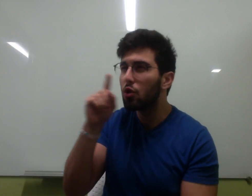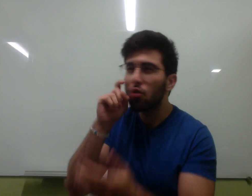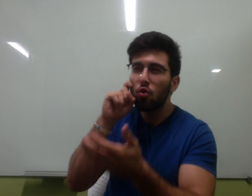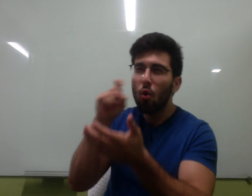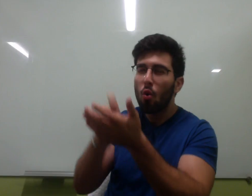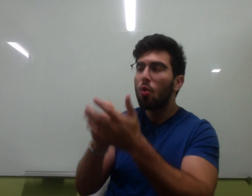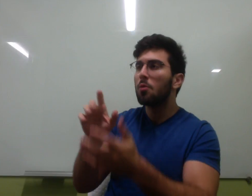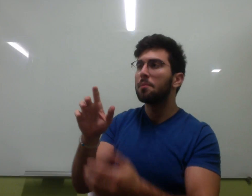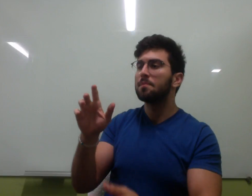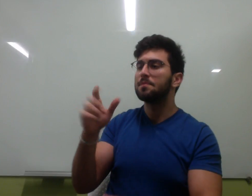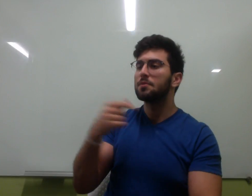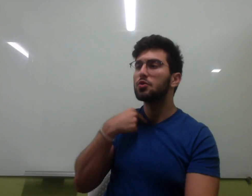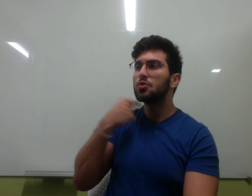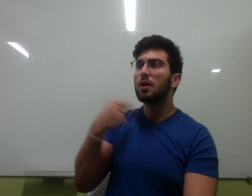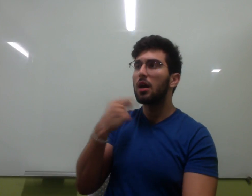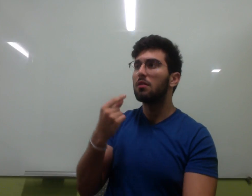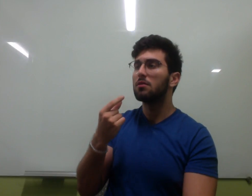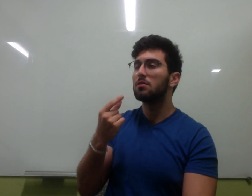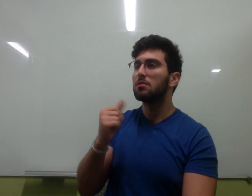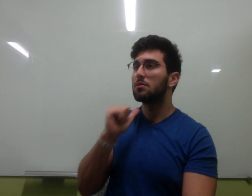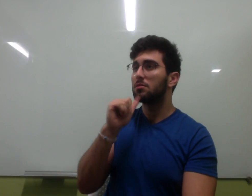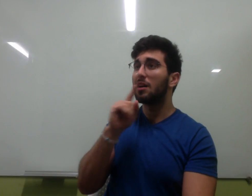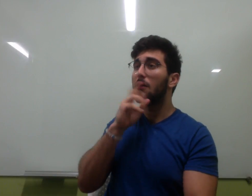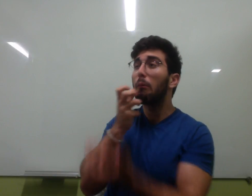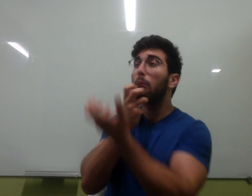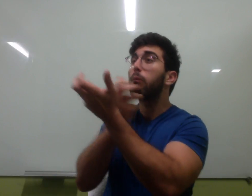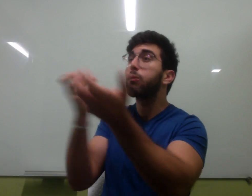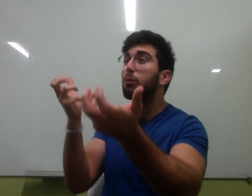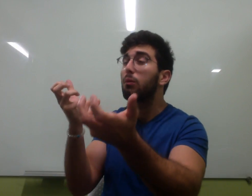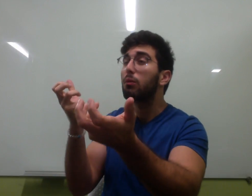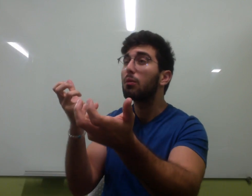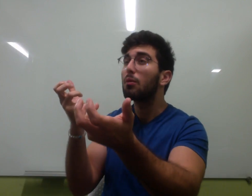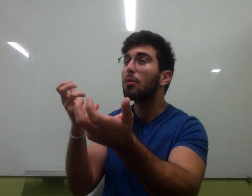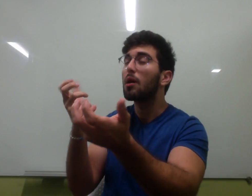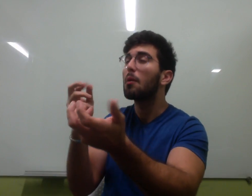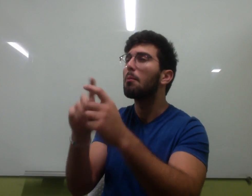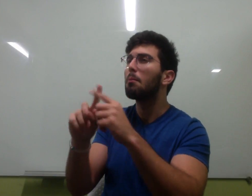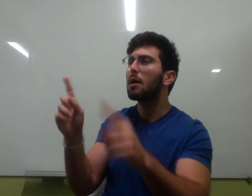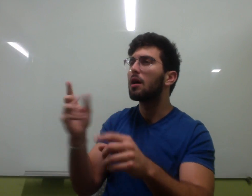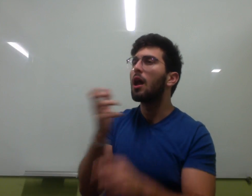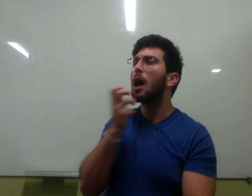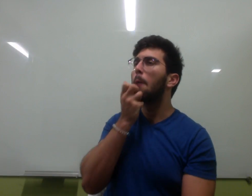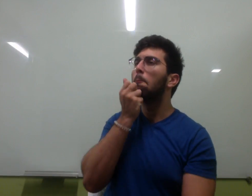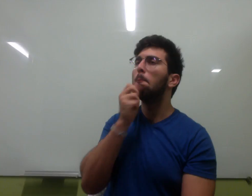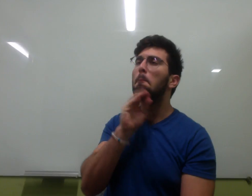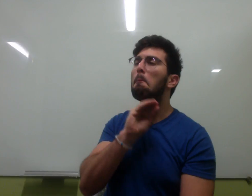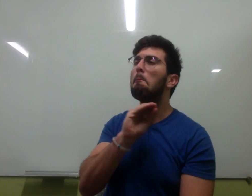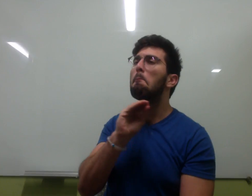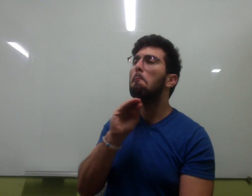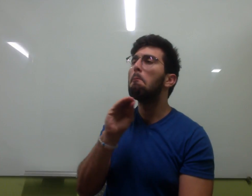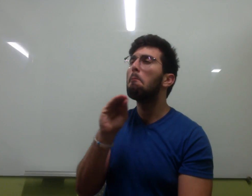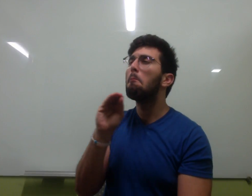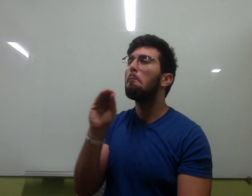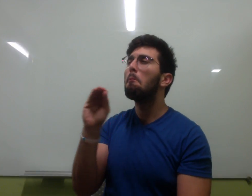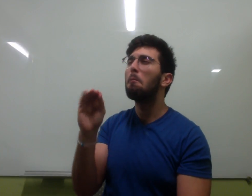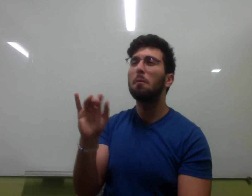of a giraffe humming to itself in the dark in a zoo. Wow. It's really sweet to hear, but if you